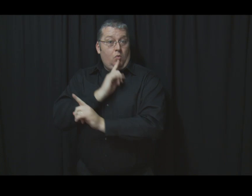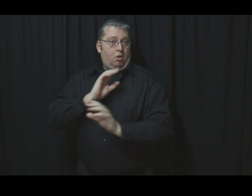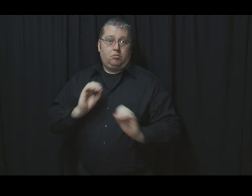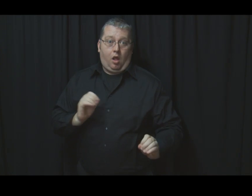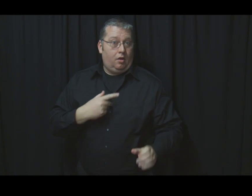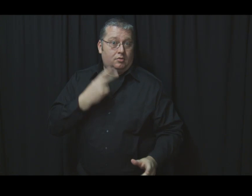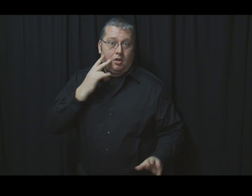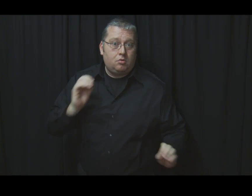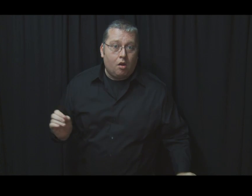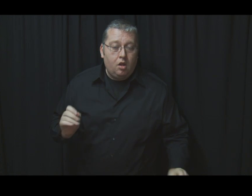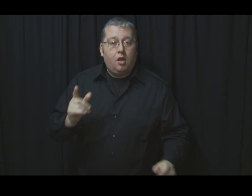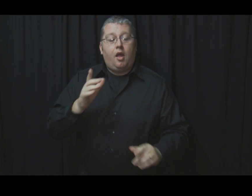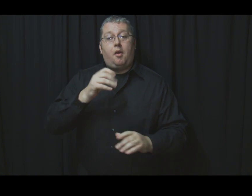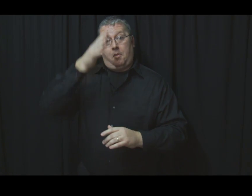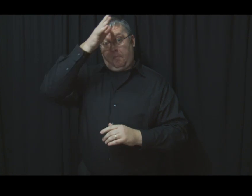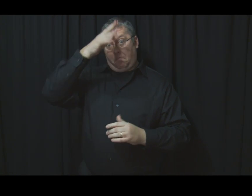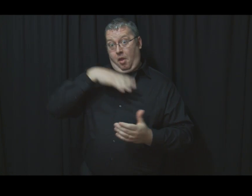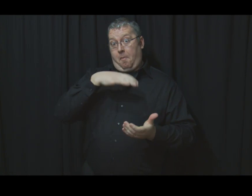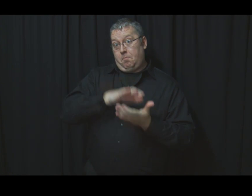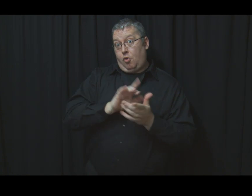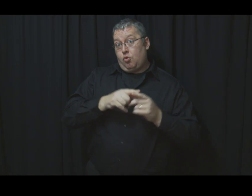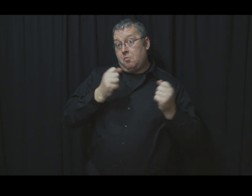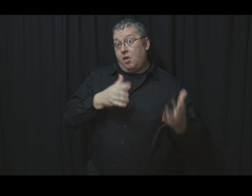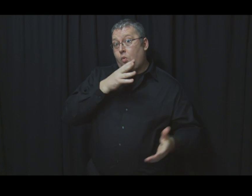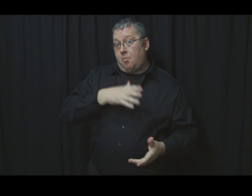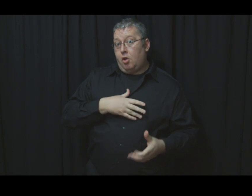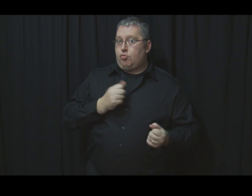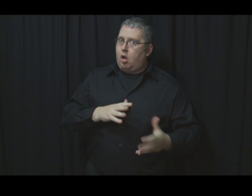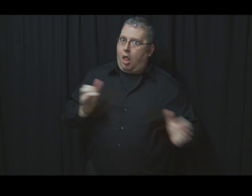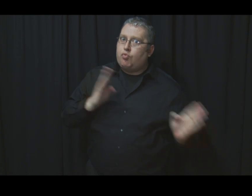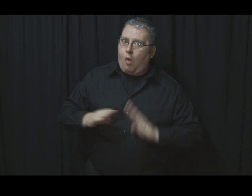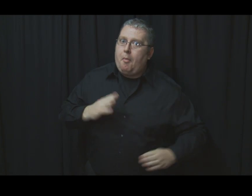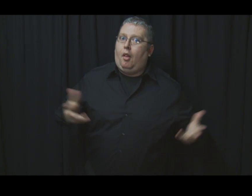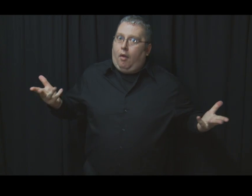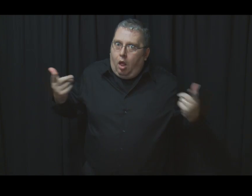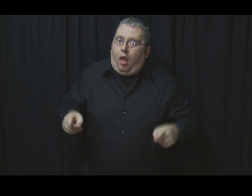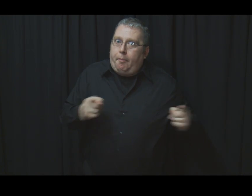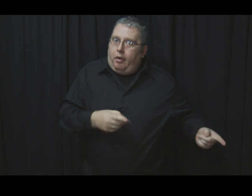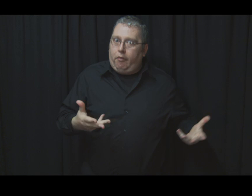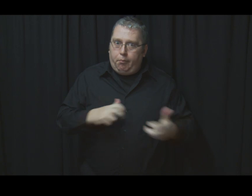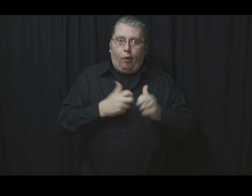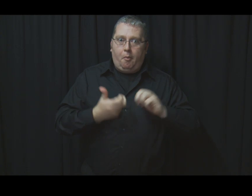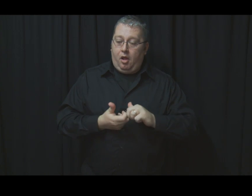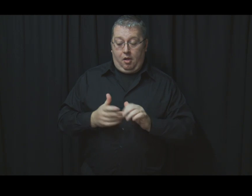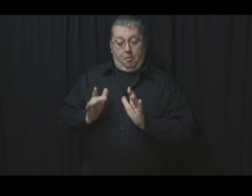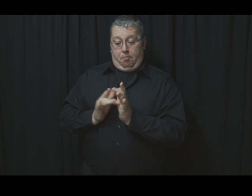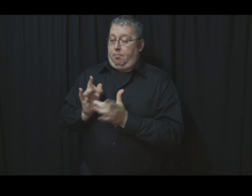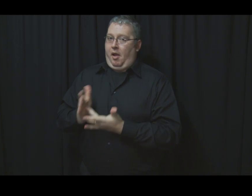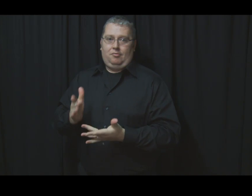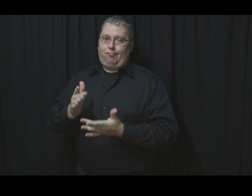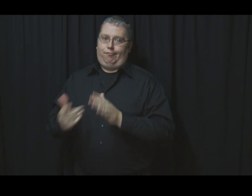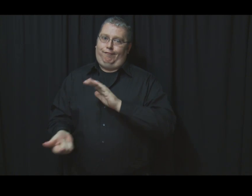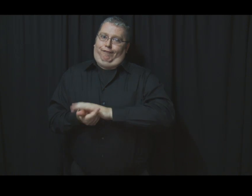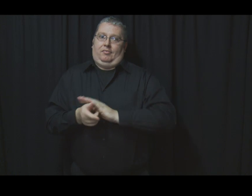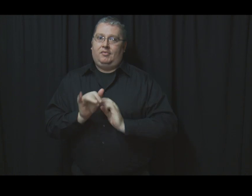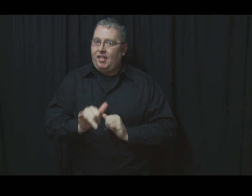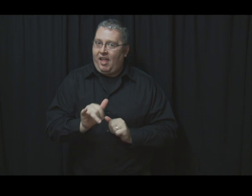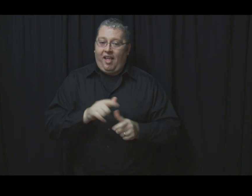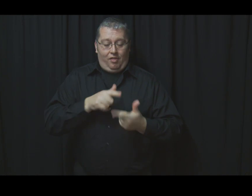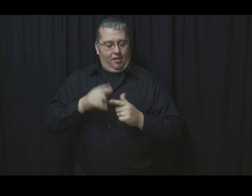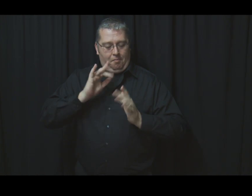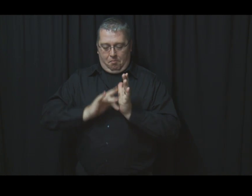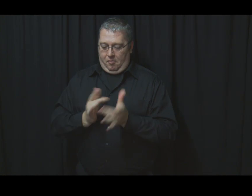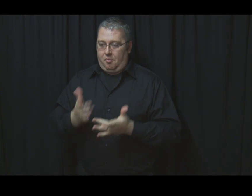way, when men were married to multiple women, there were lots of problems. And the Bible condemns that for what it is, and the Bible is very